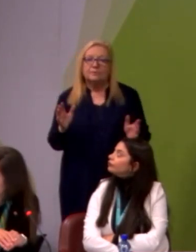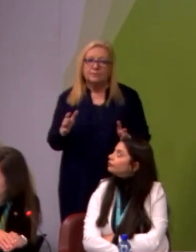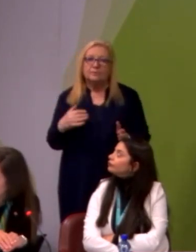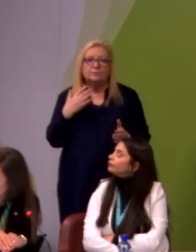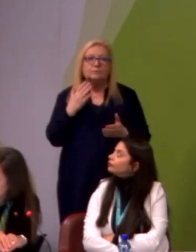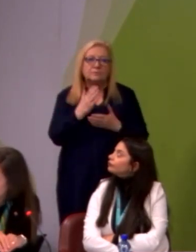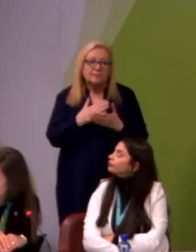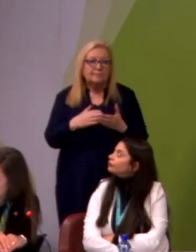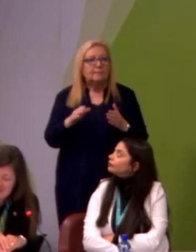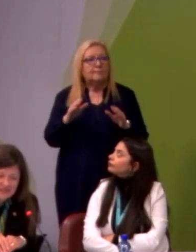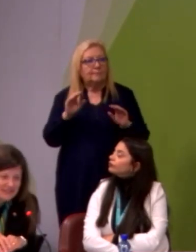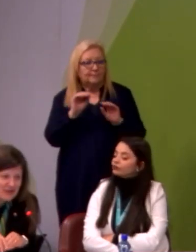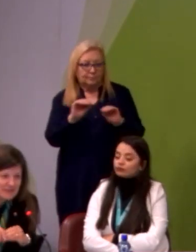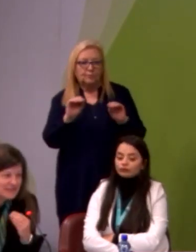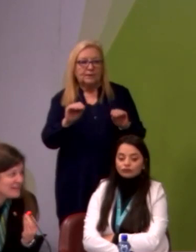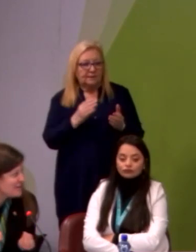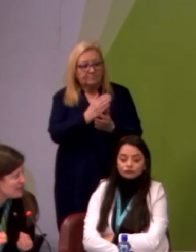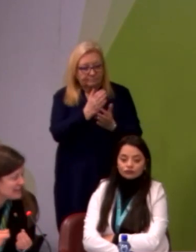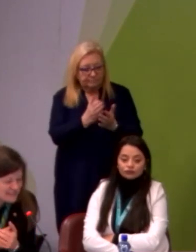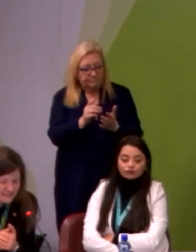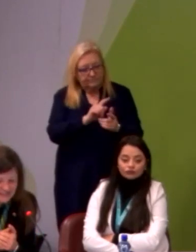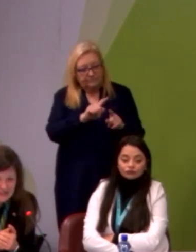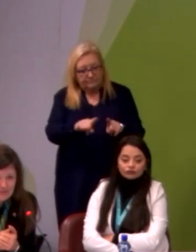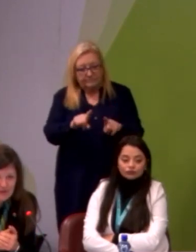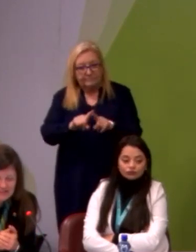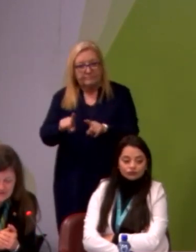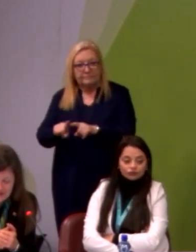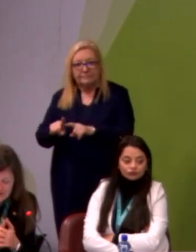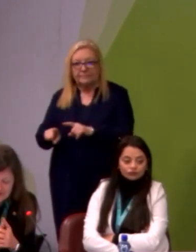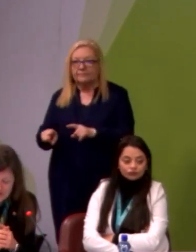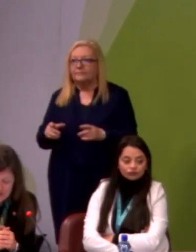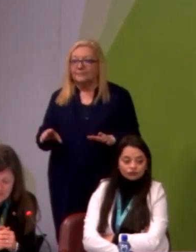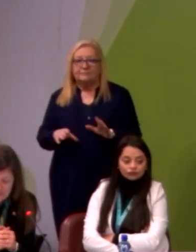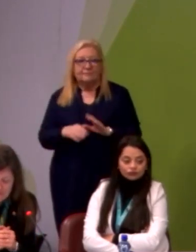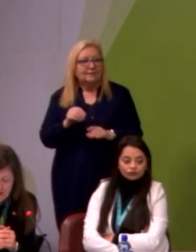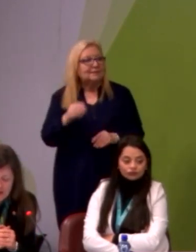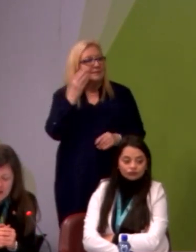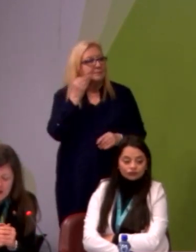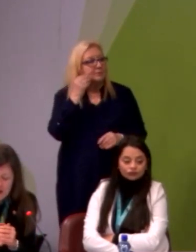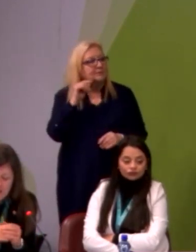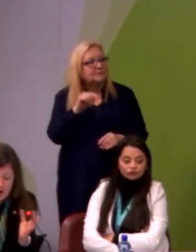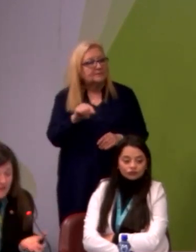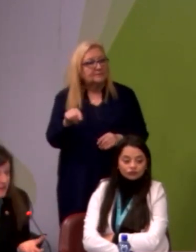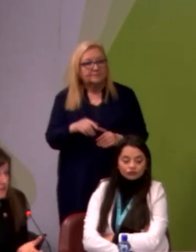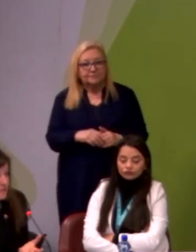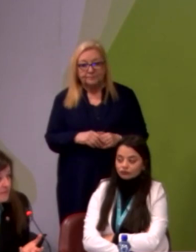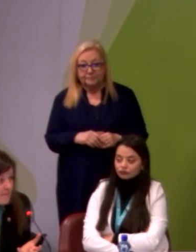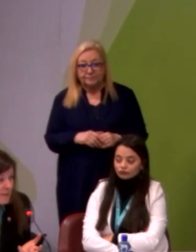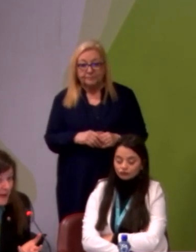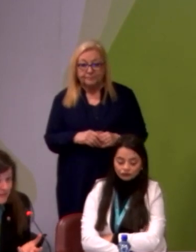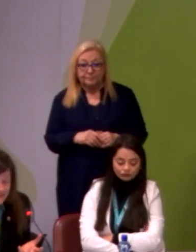of the trainings and toolkits you talked about, Nafisa, helps us really get to the experience of these children. Our